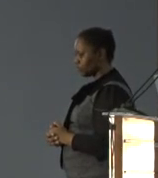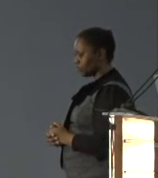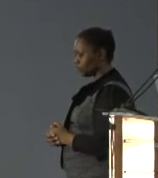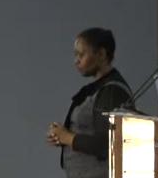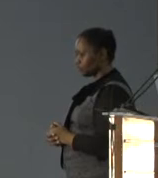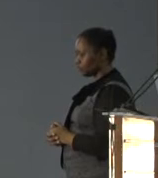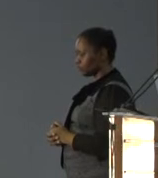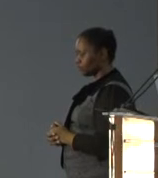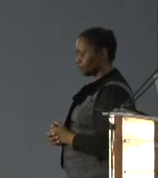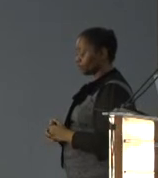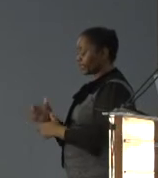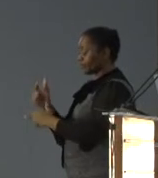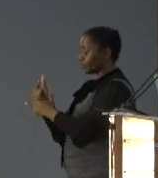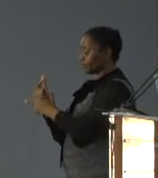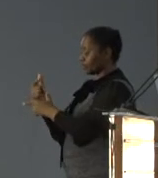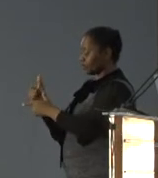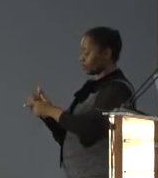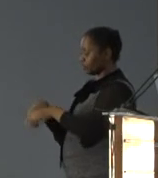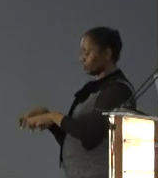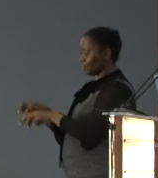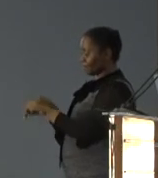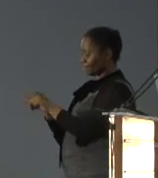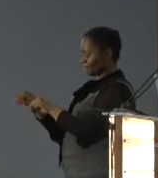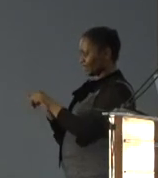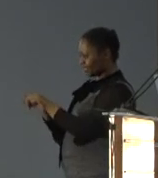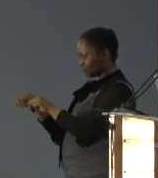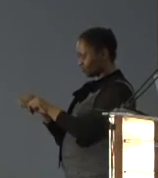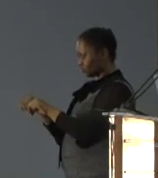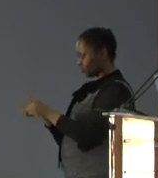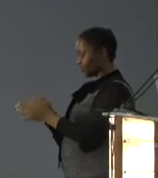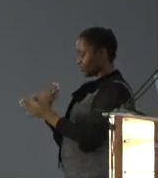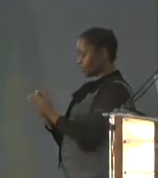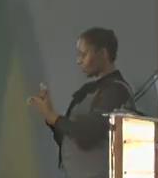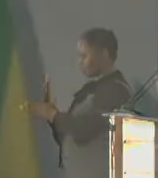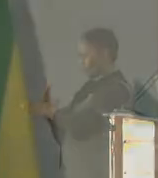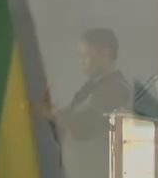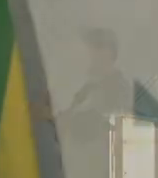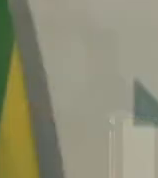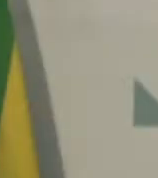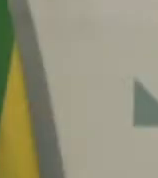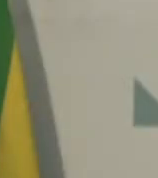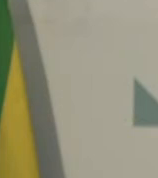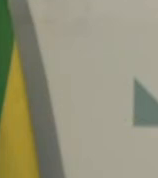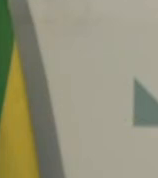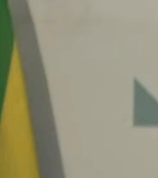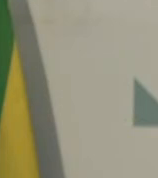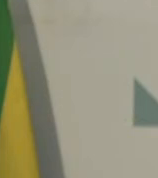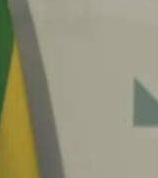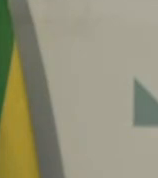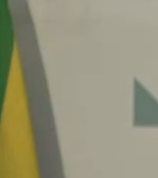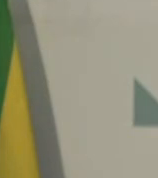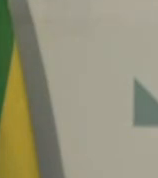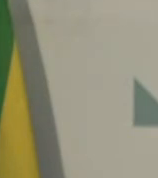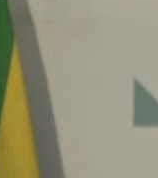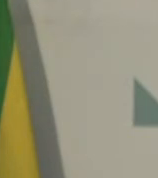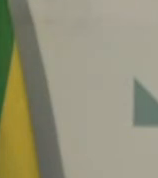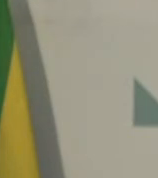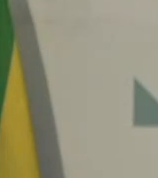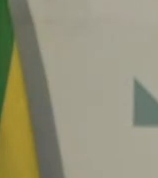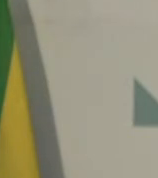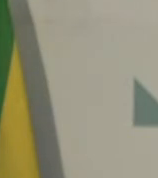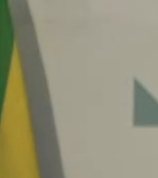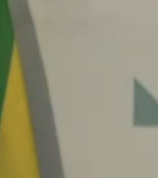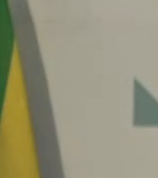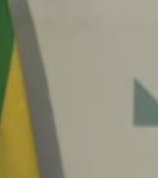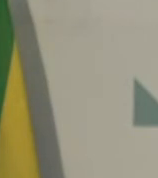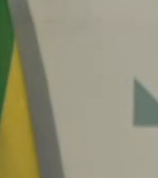The Labor Management Consultative Forum, LMCF, is now functioning after a long period of disagreement on its terms of